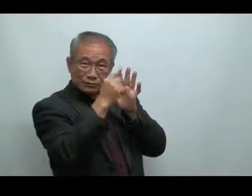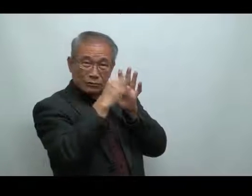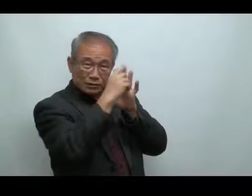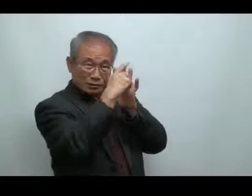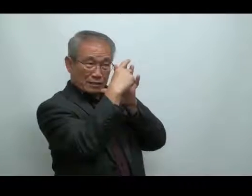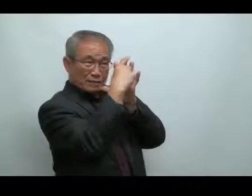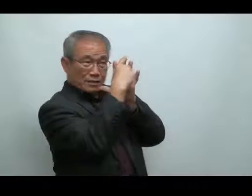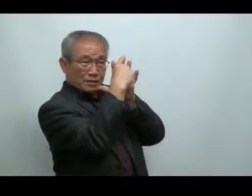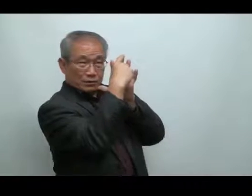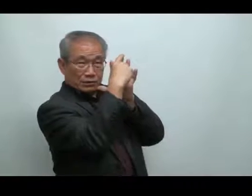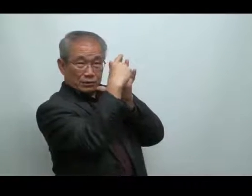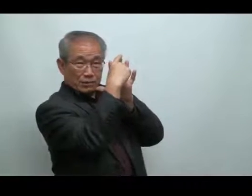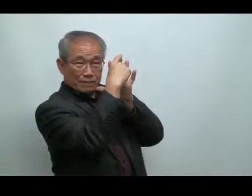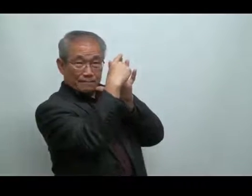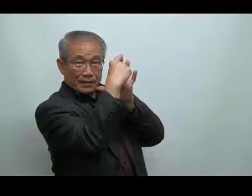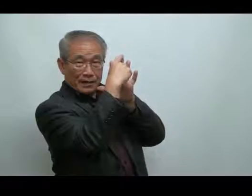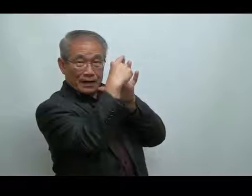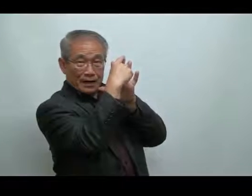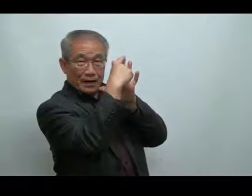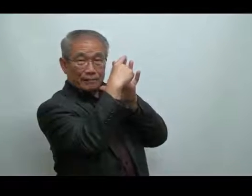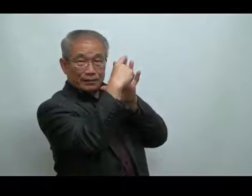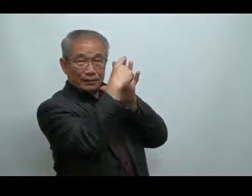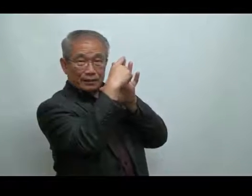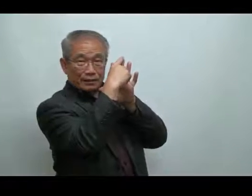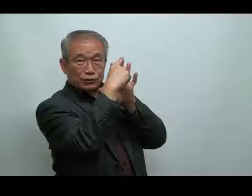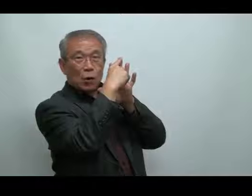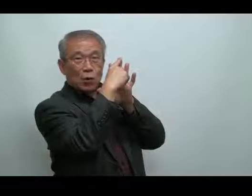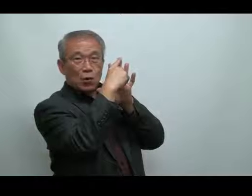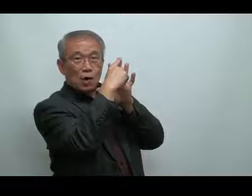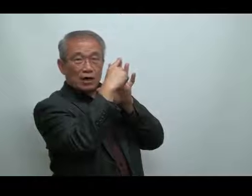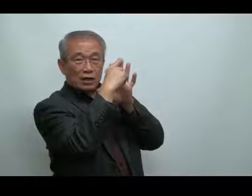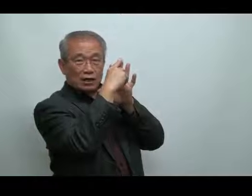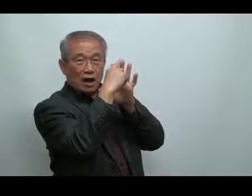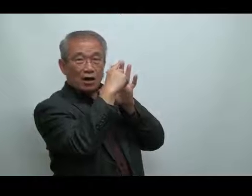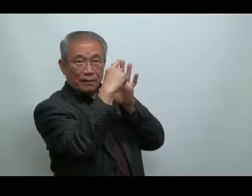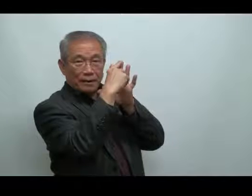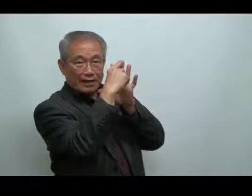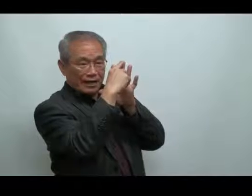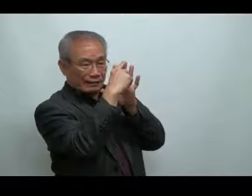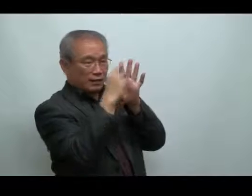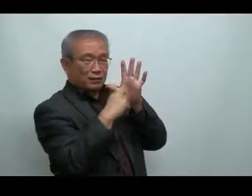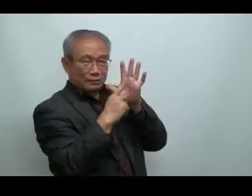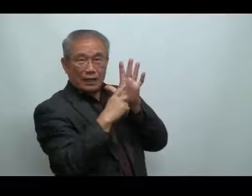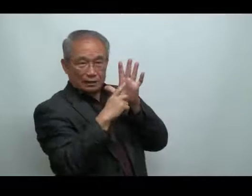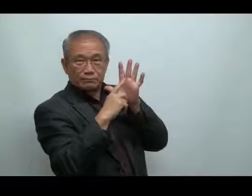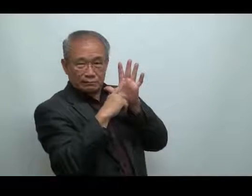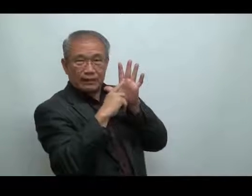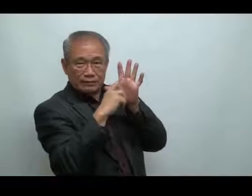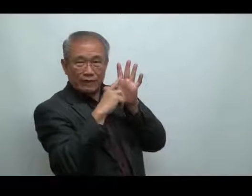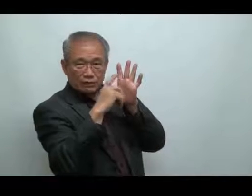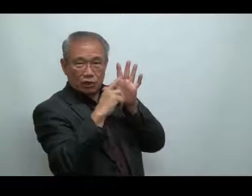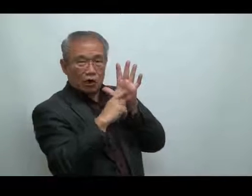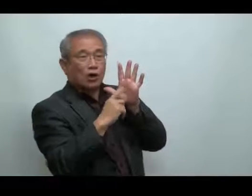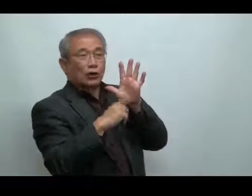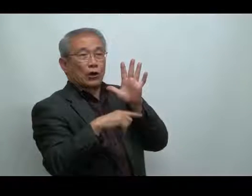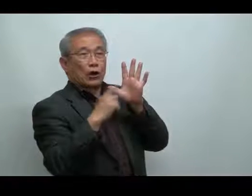towards the upper yo, hard part area. But I maintain the go.